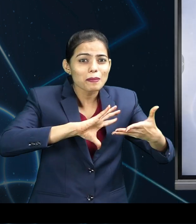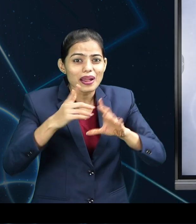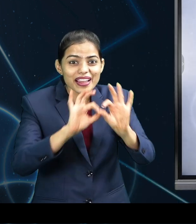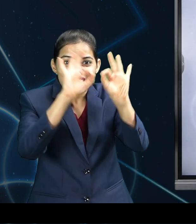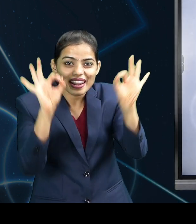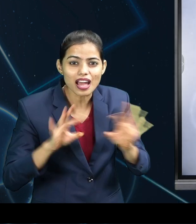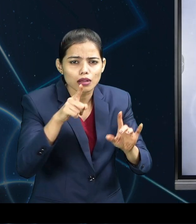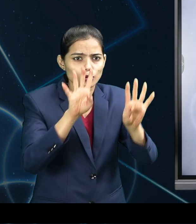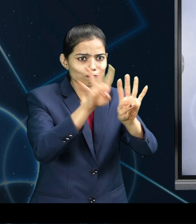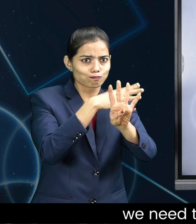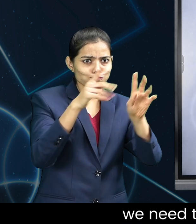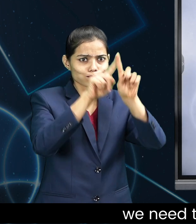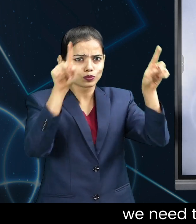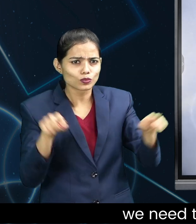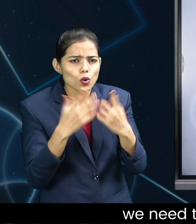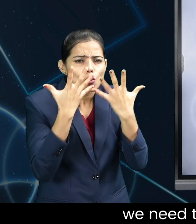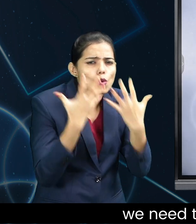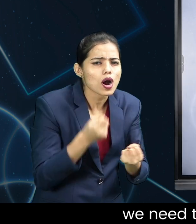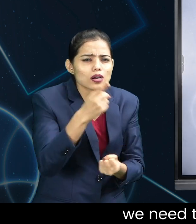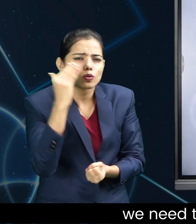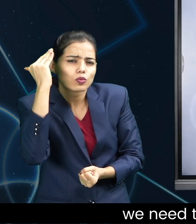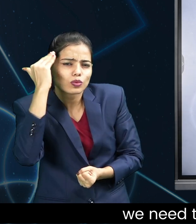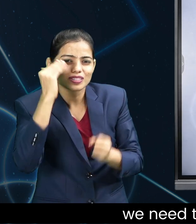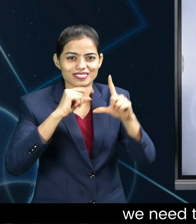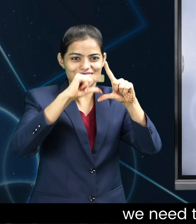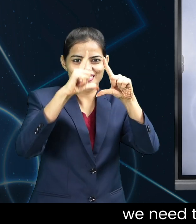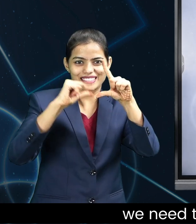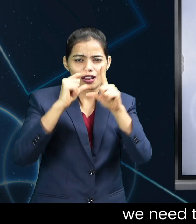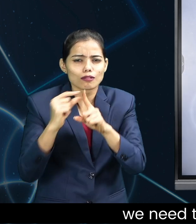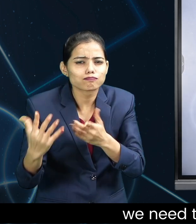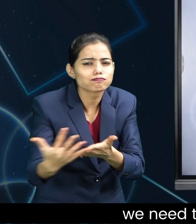To prepare the table, we need to know the frequency of the data set.